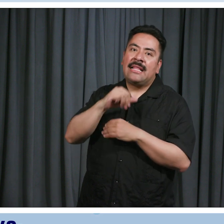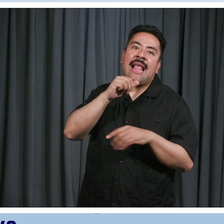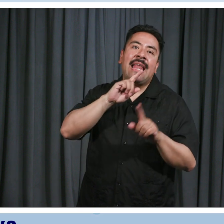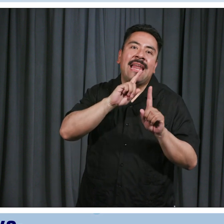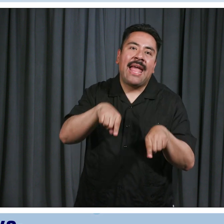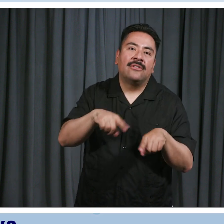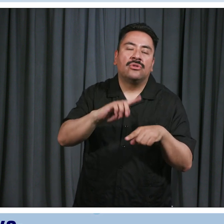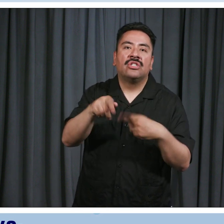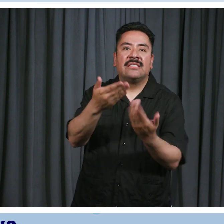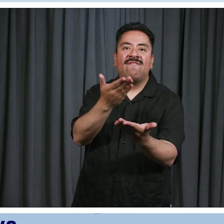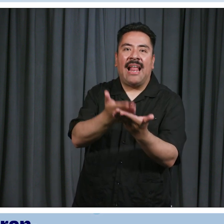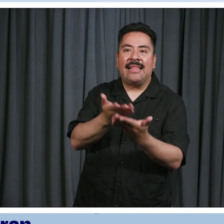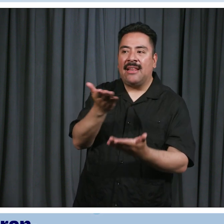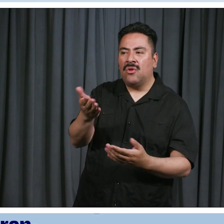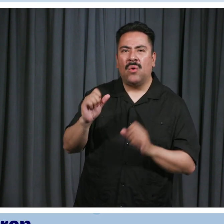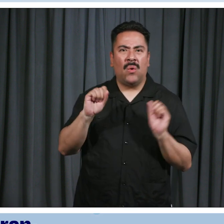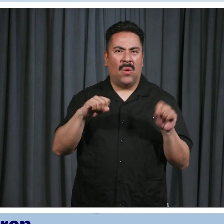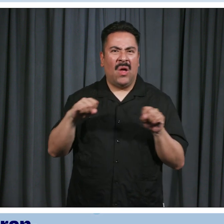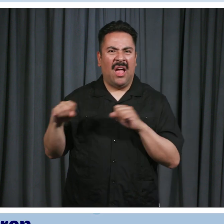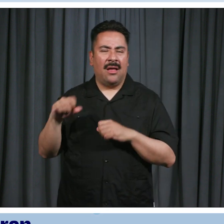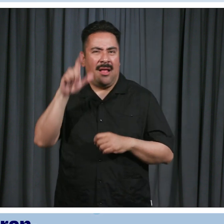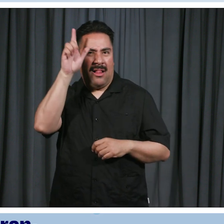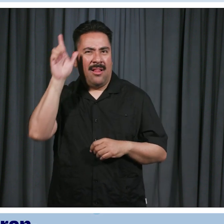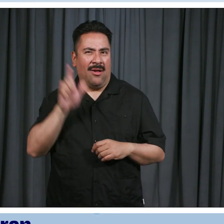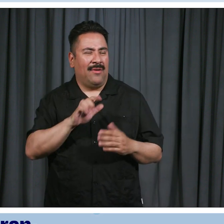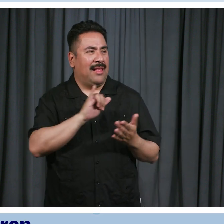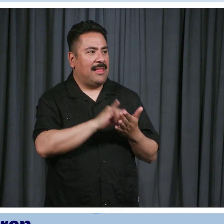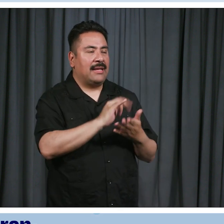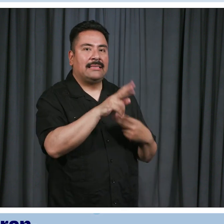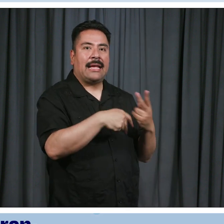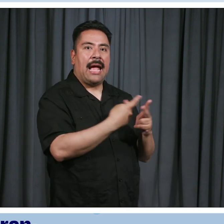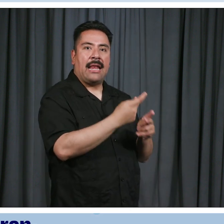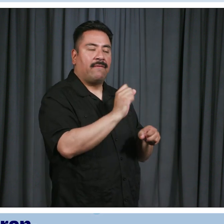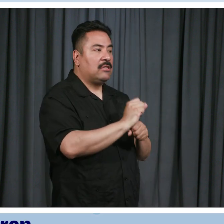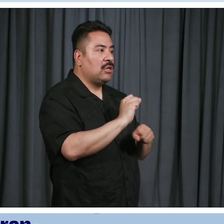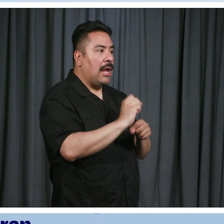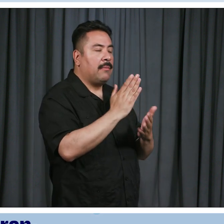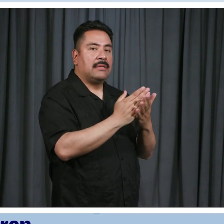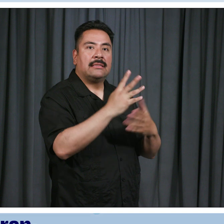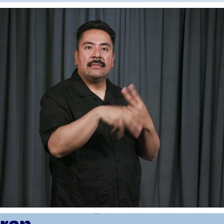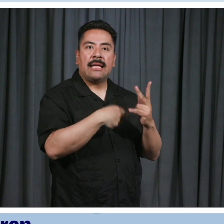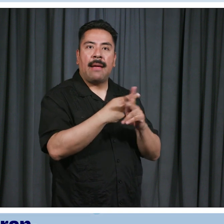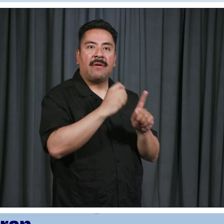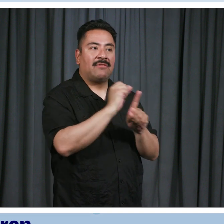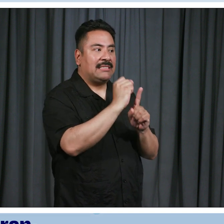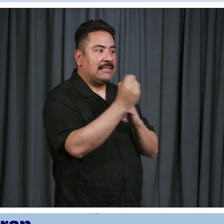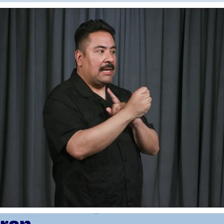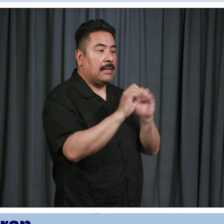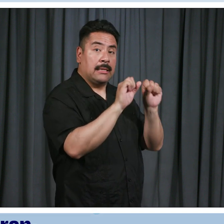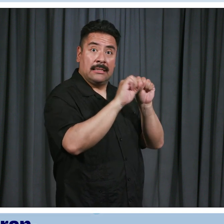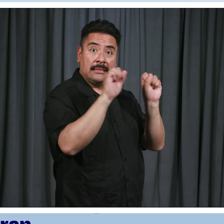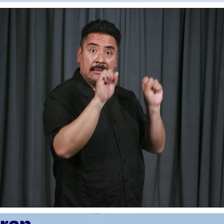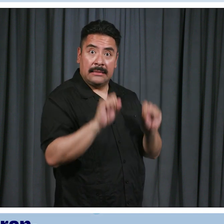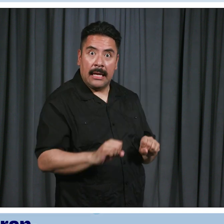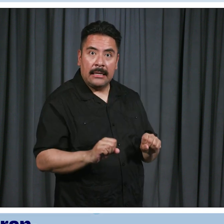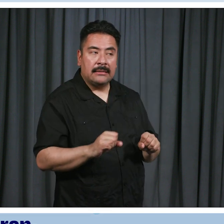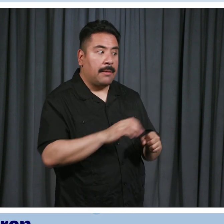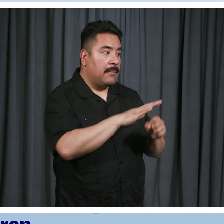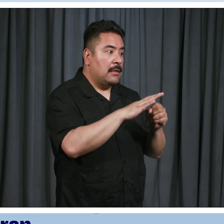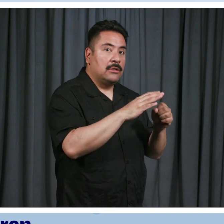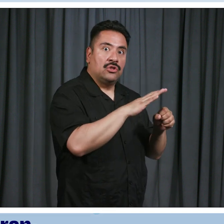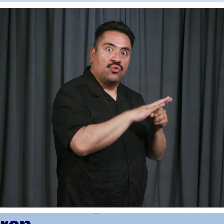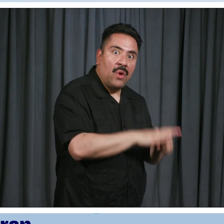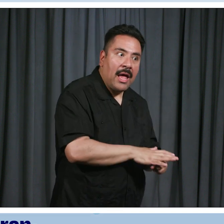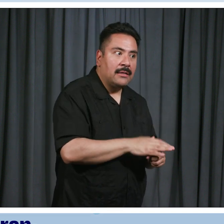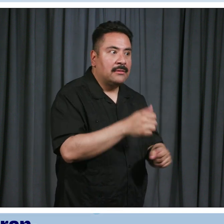just validating you. Yeah, well, and that's a type of job or a type of setting where the system is stressed, where you're stressed, Right.